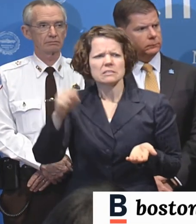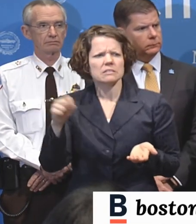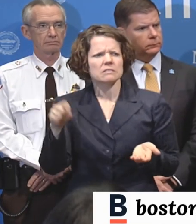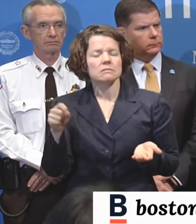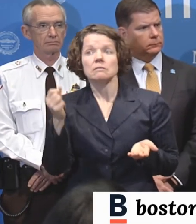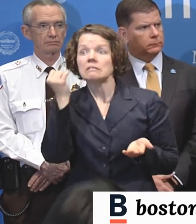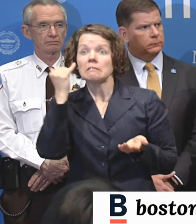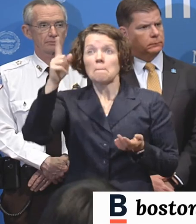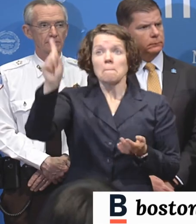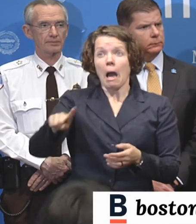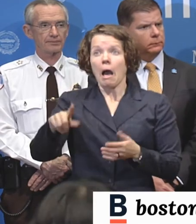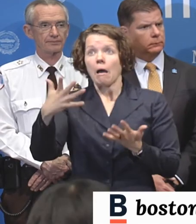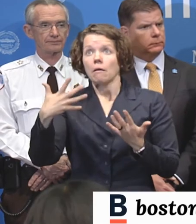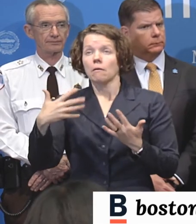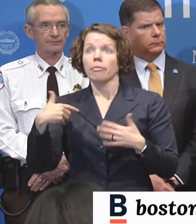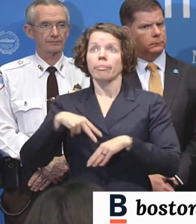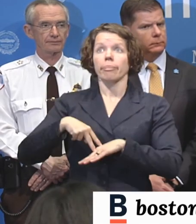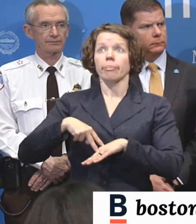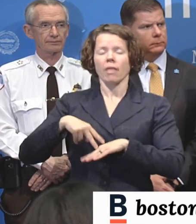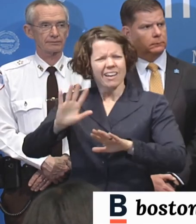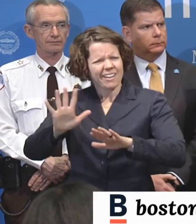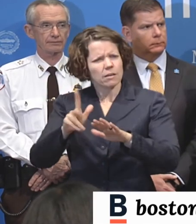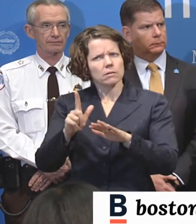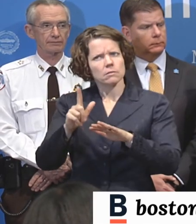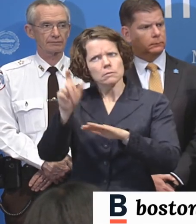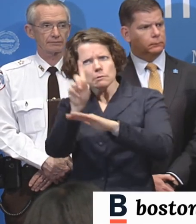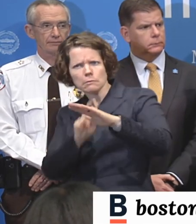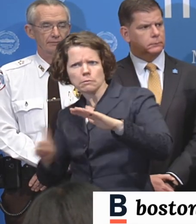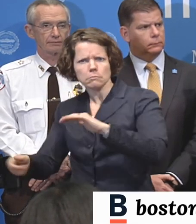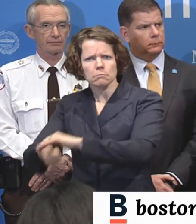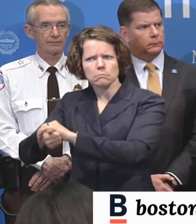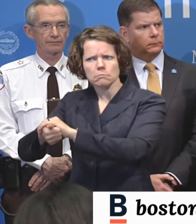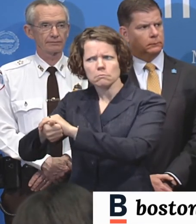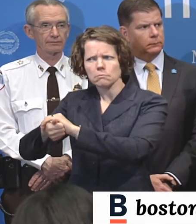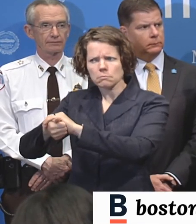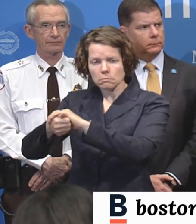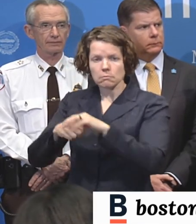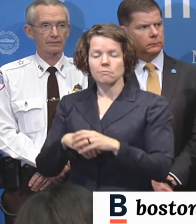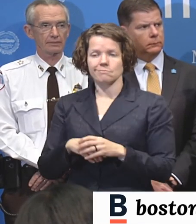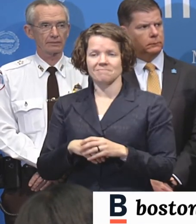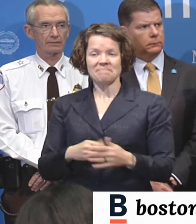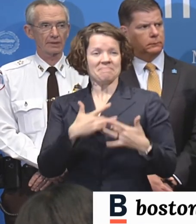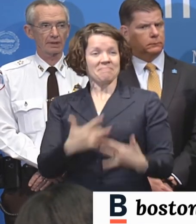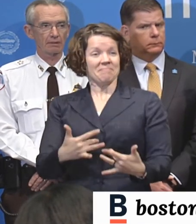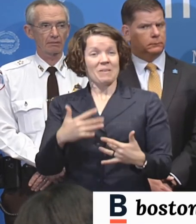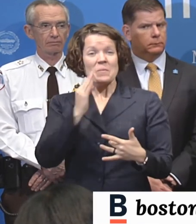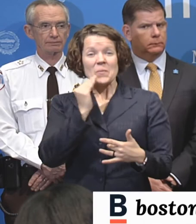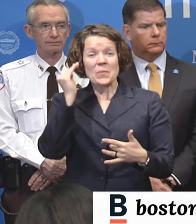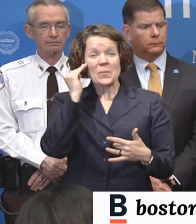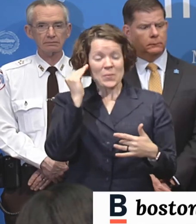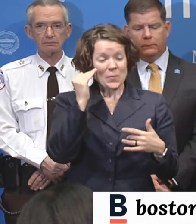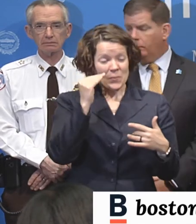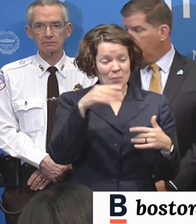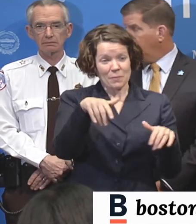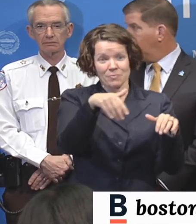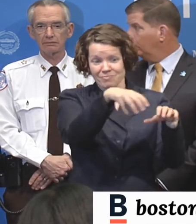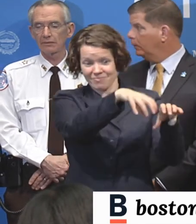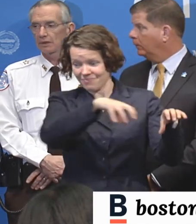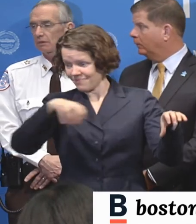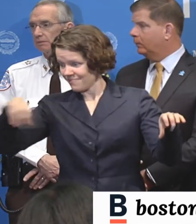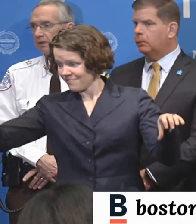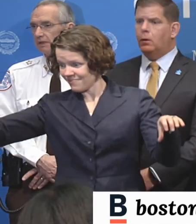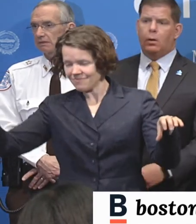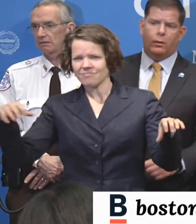are, one thing we've seen about people who live along the route is they are quick to provide help to others, runners or spectators.